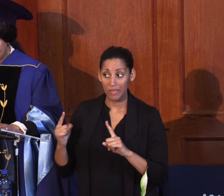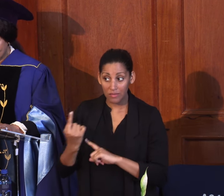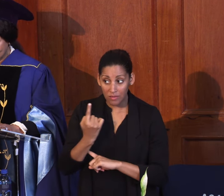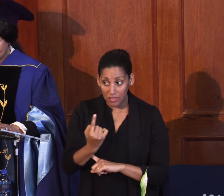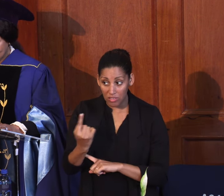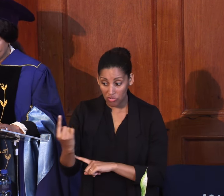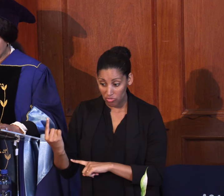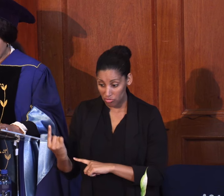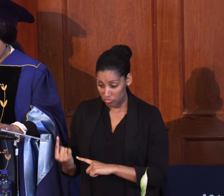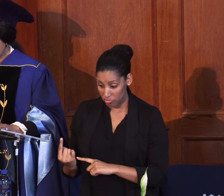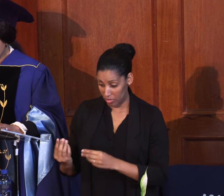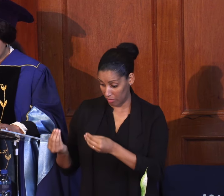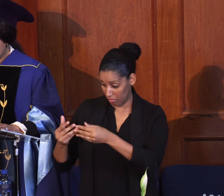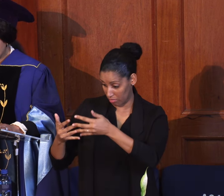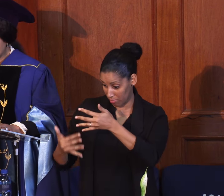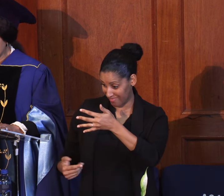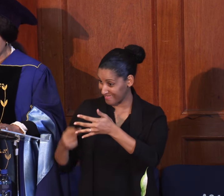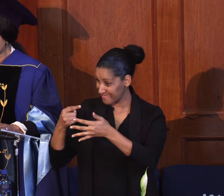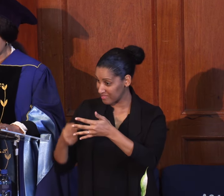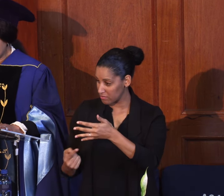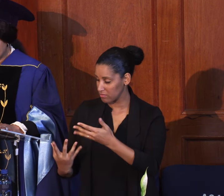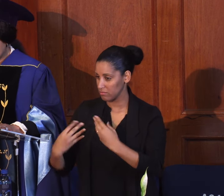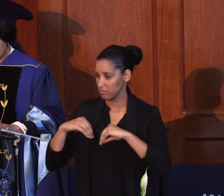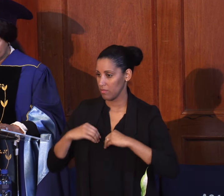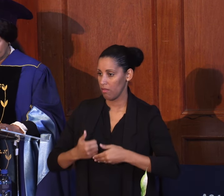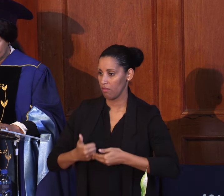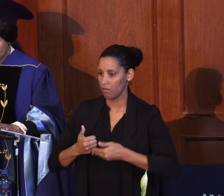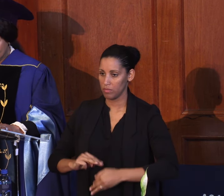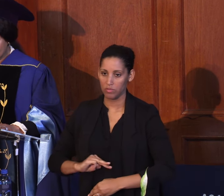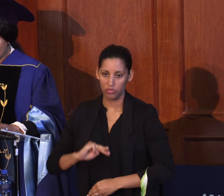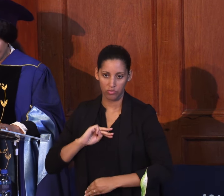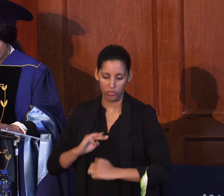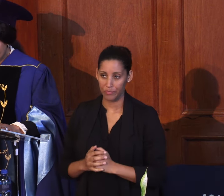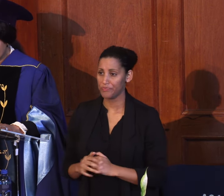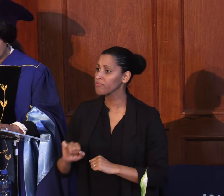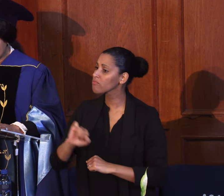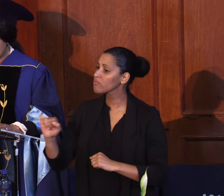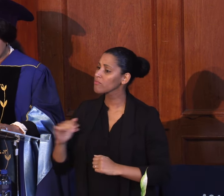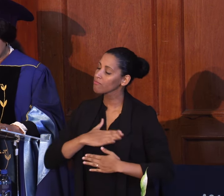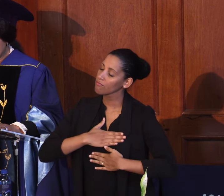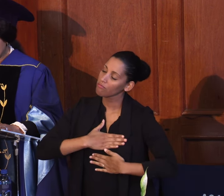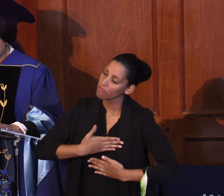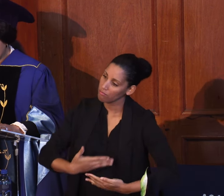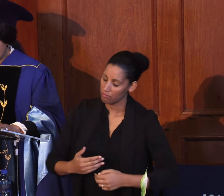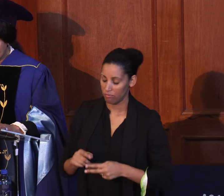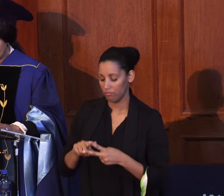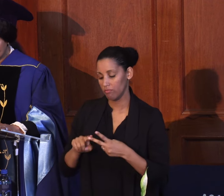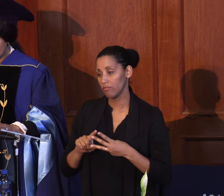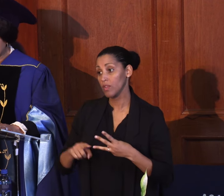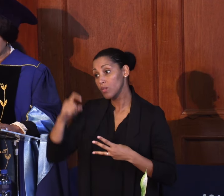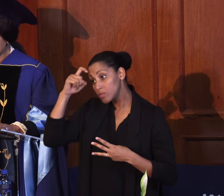of them, can contribute to your maturity, your compassion, your